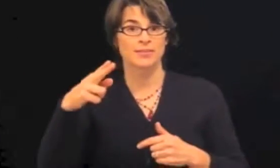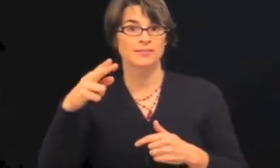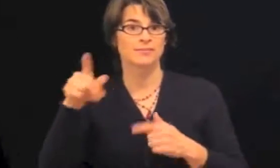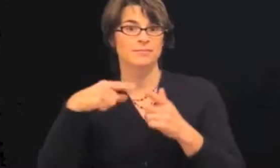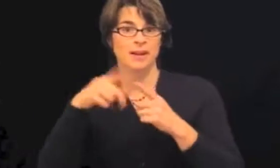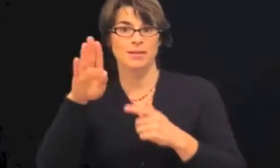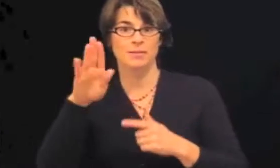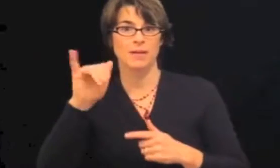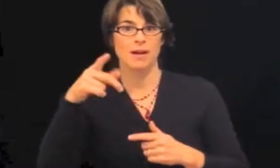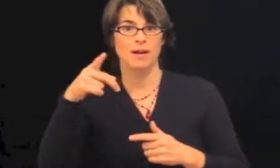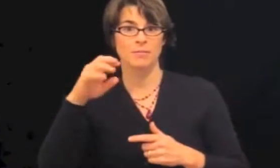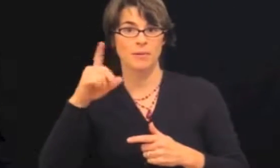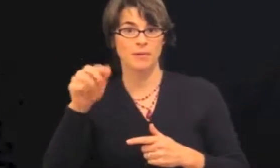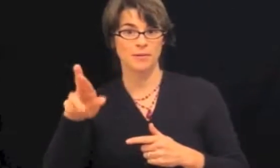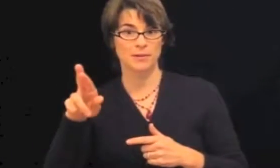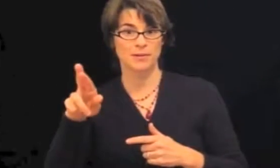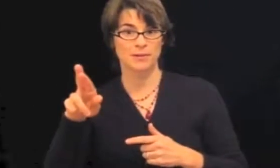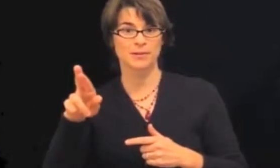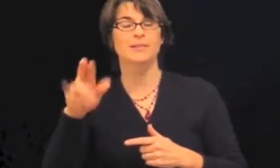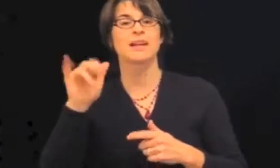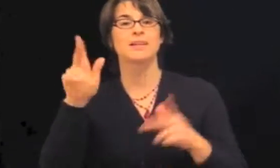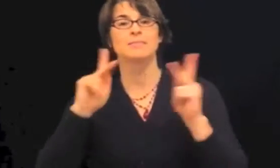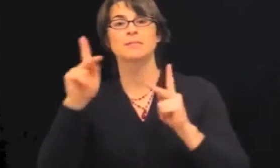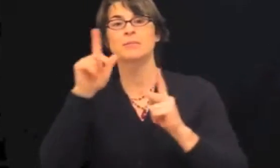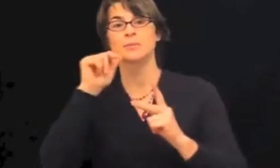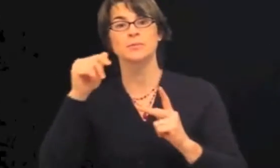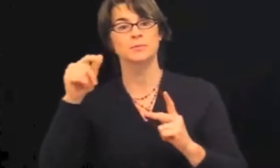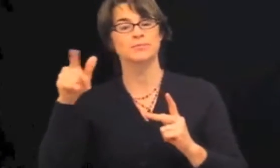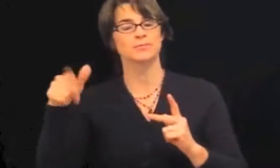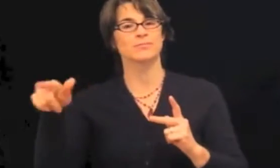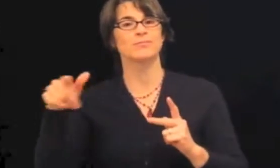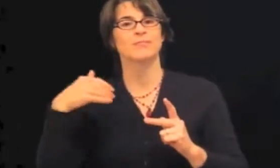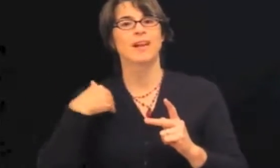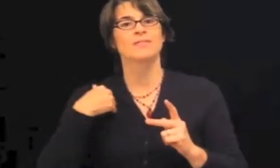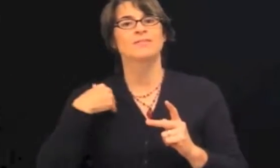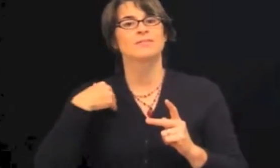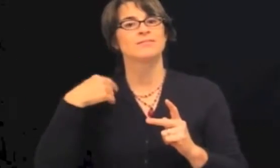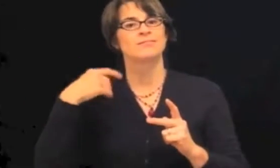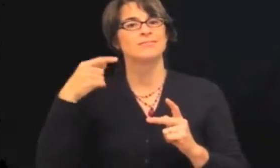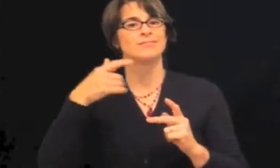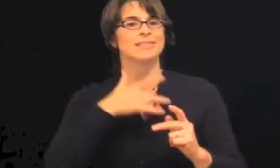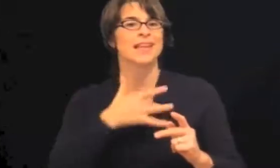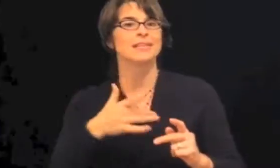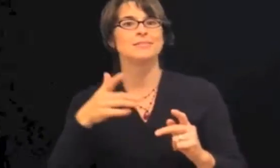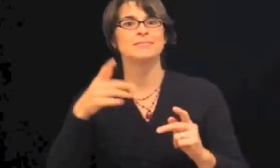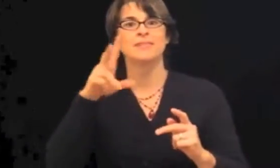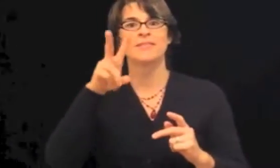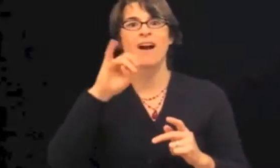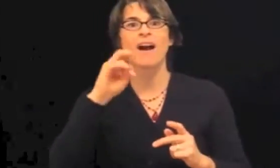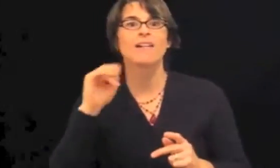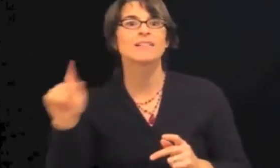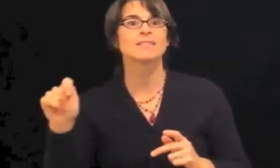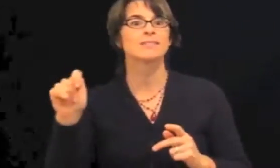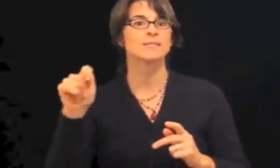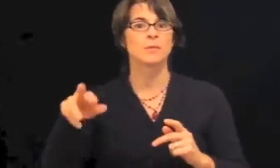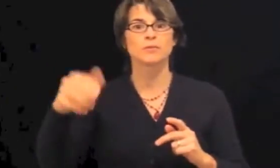One big myth about bipolar disorder is that people who have that tend to be violent